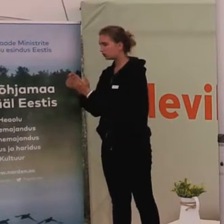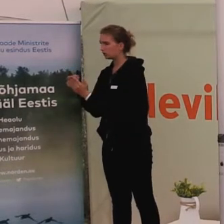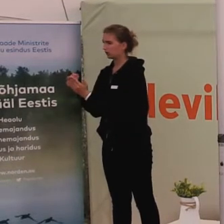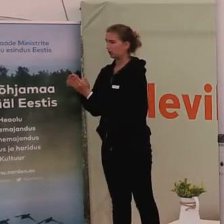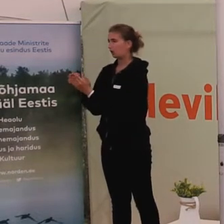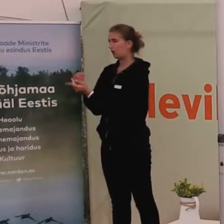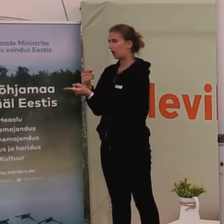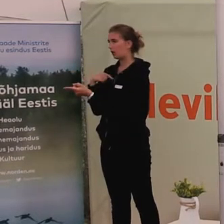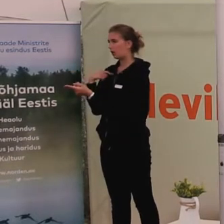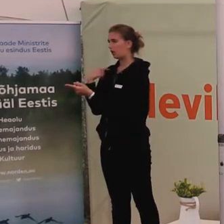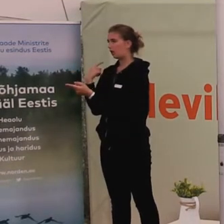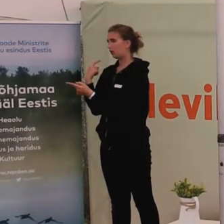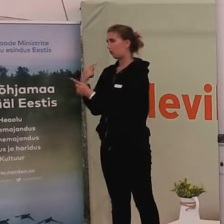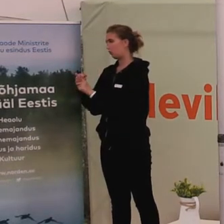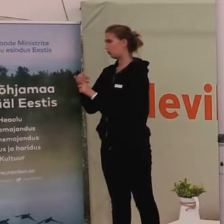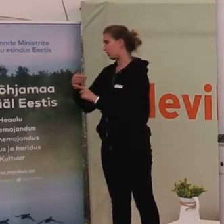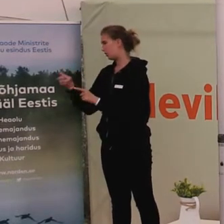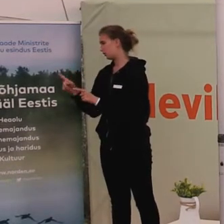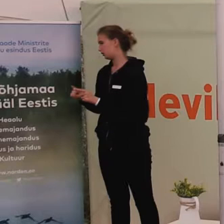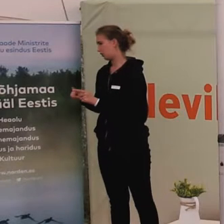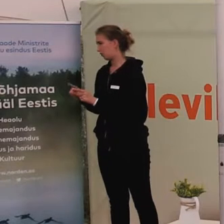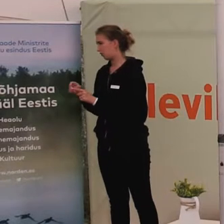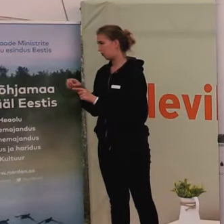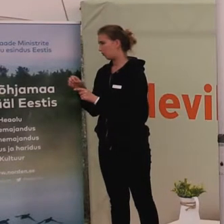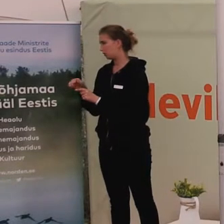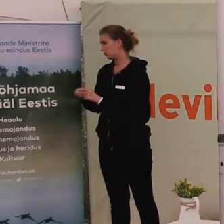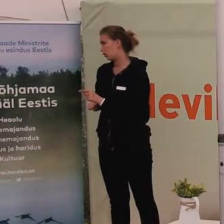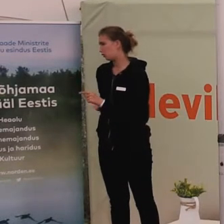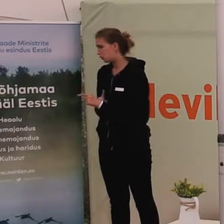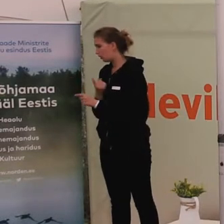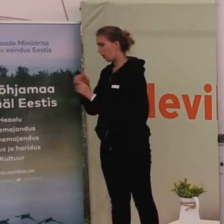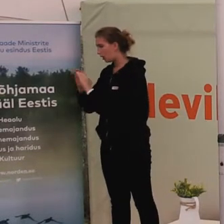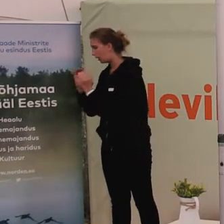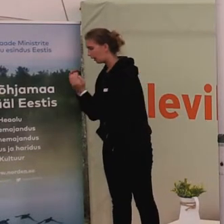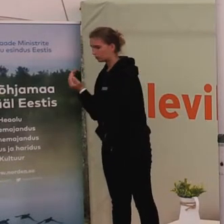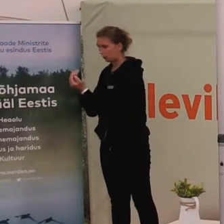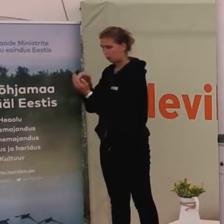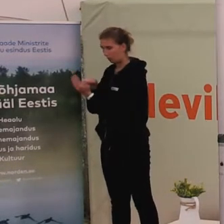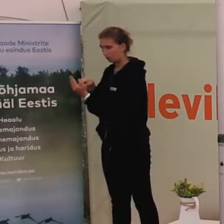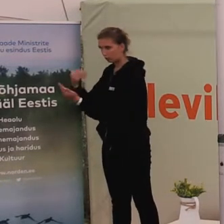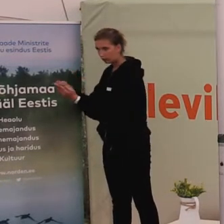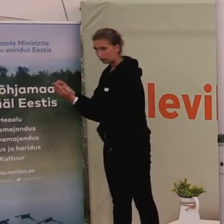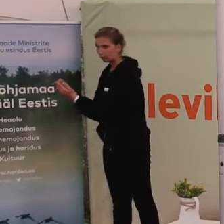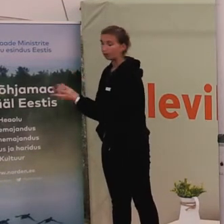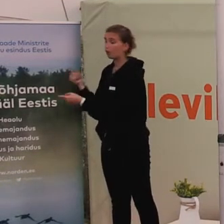other damaging social and environmental effects. They also say that